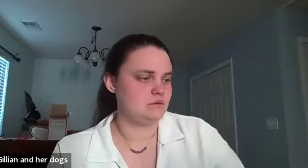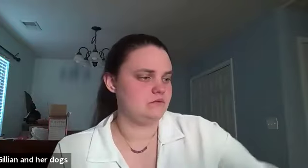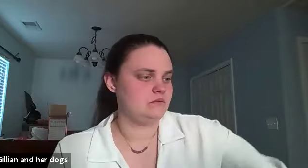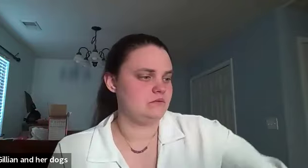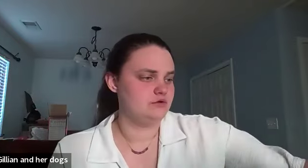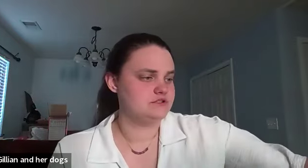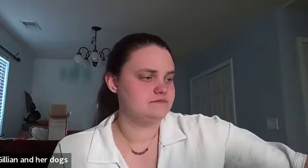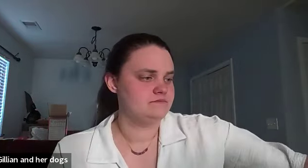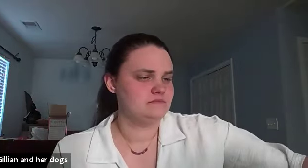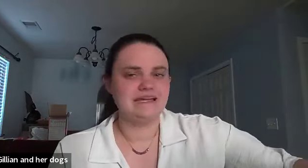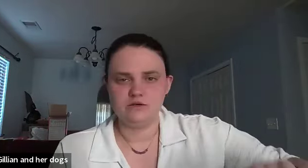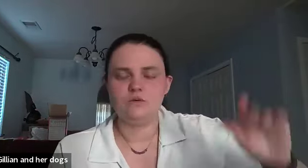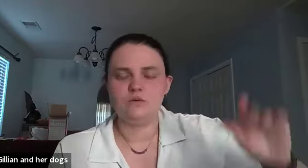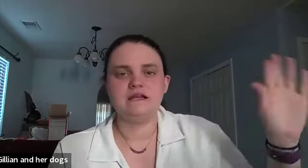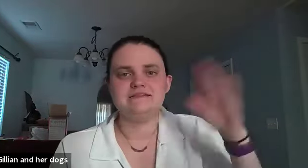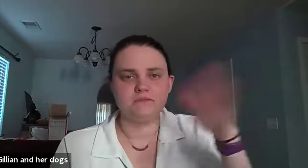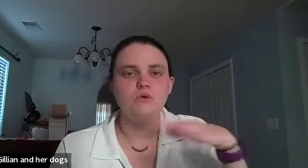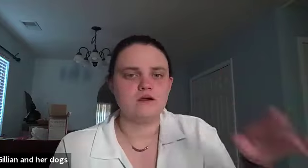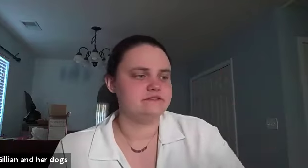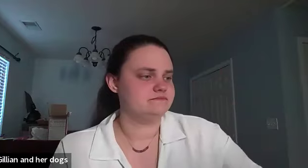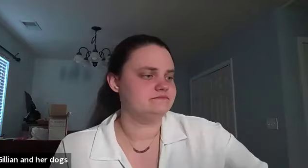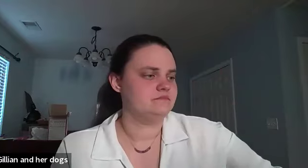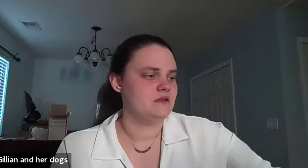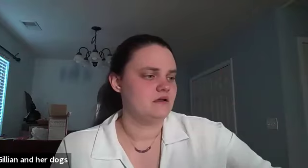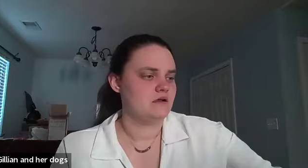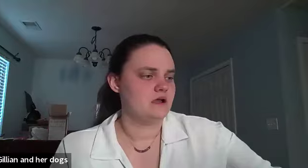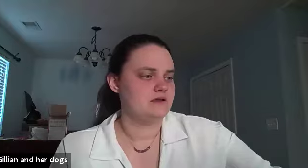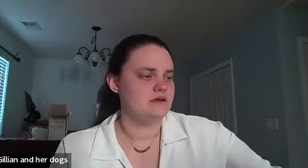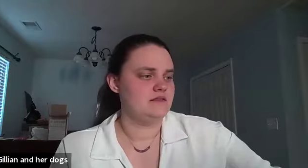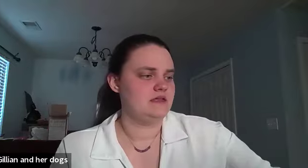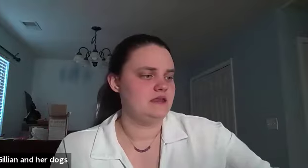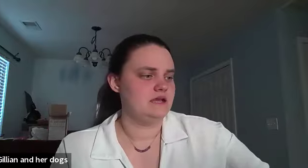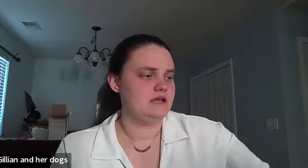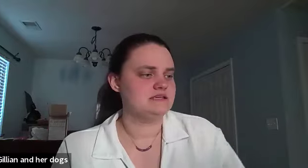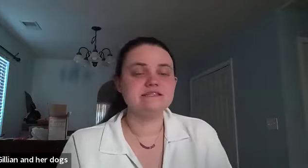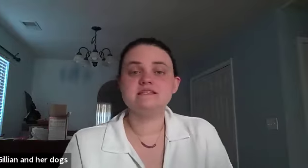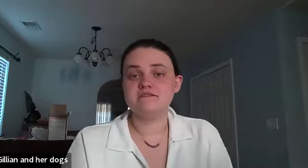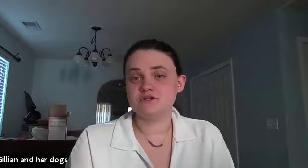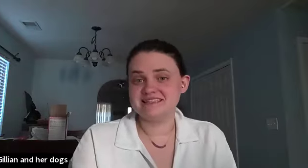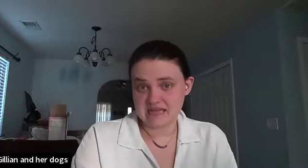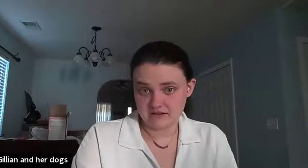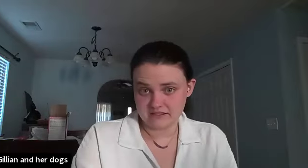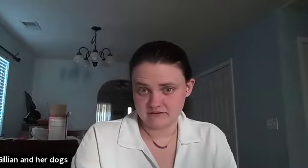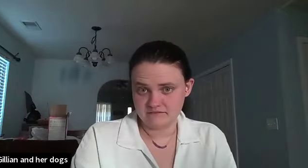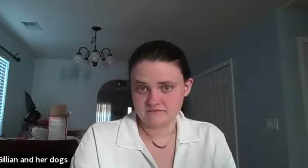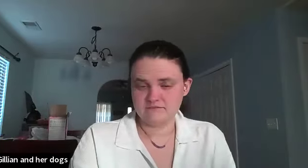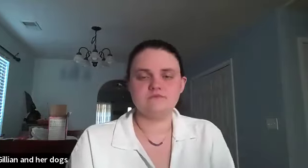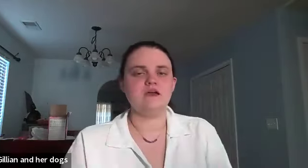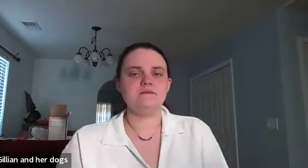equal on those. Not equal, but I see them more often. All right. The next sign is the sign for salad.